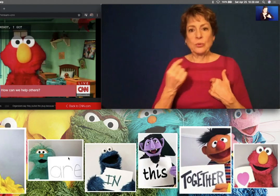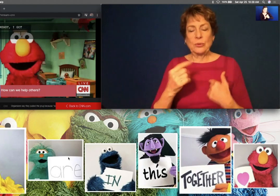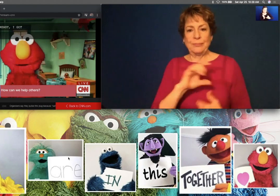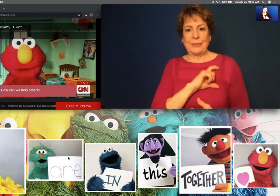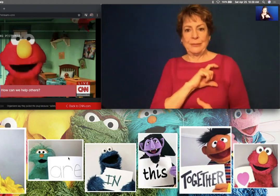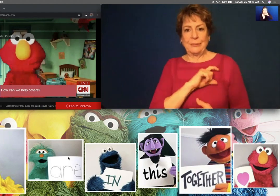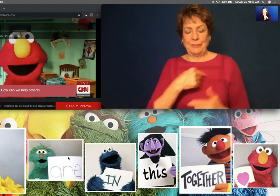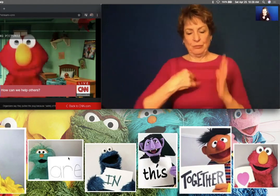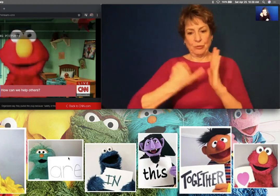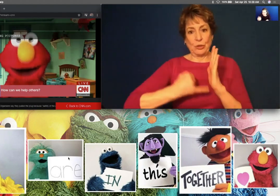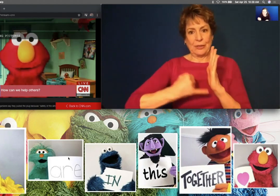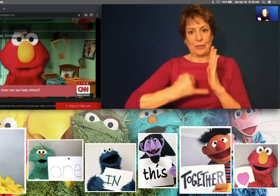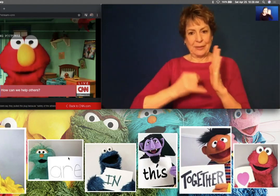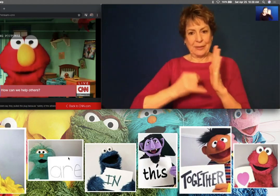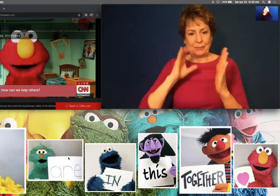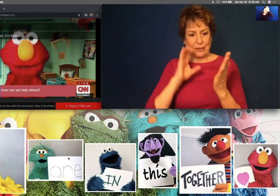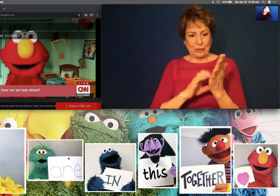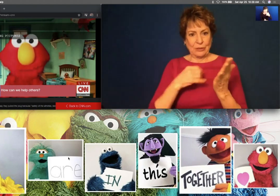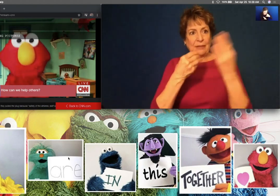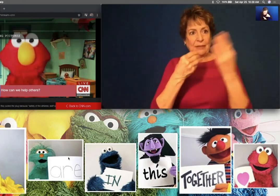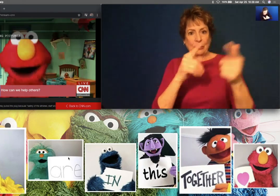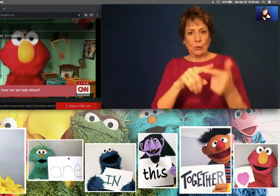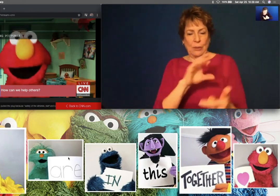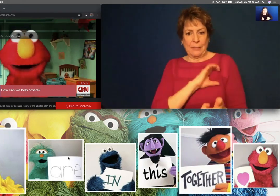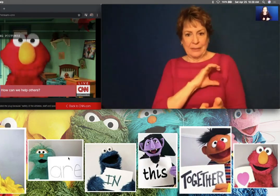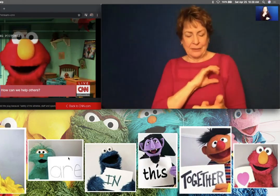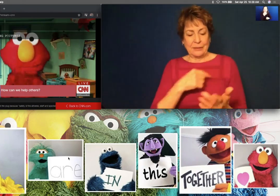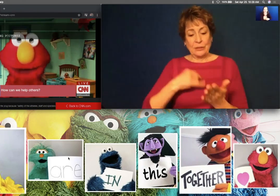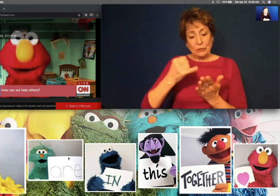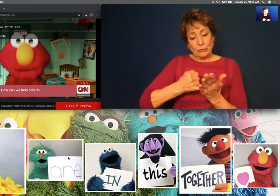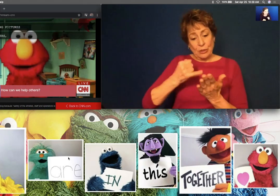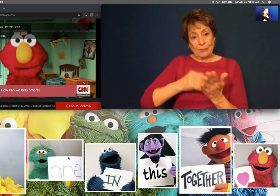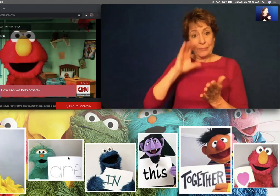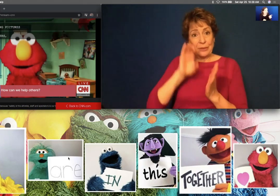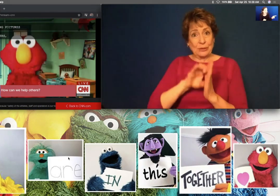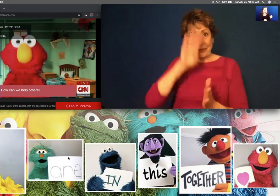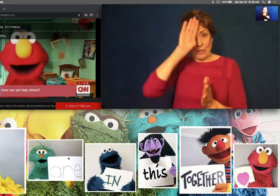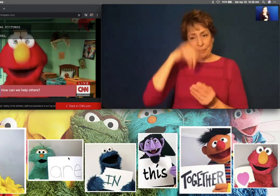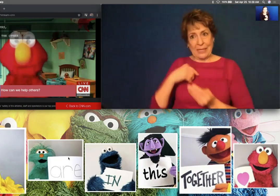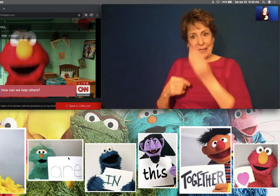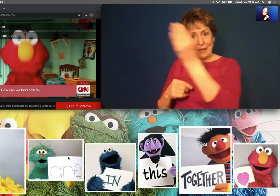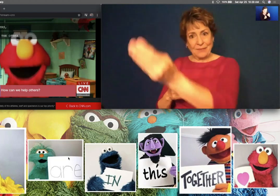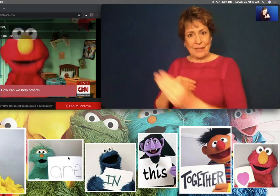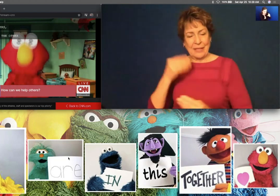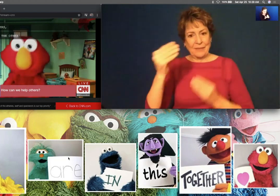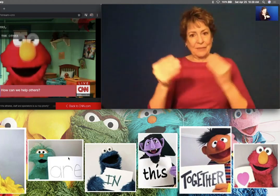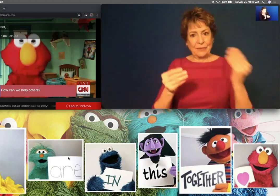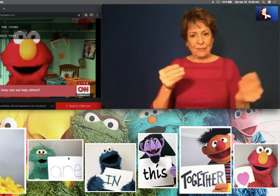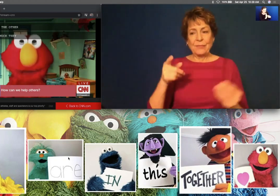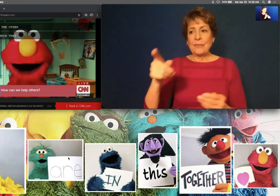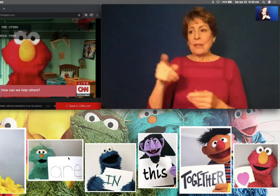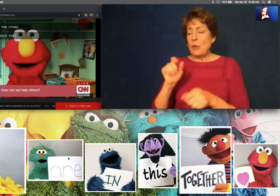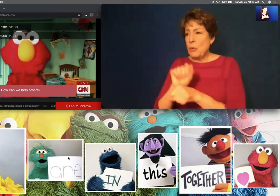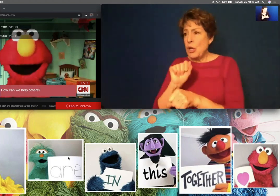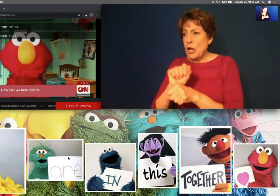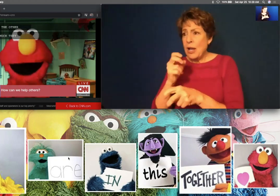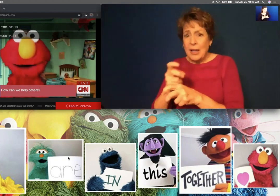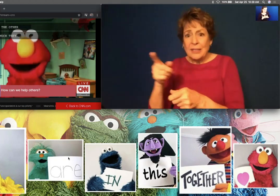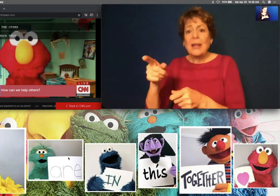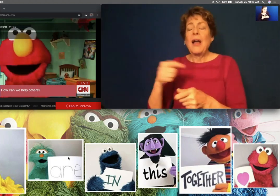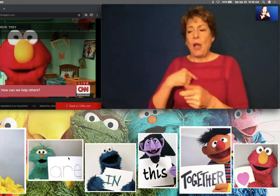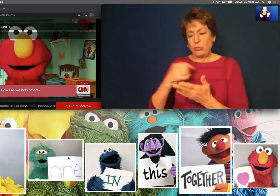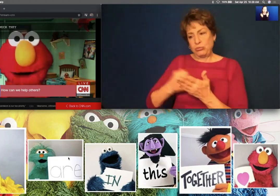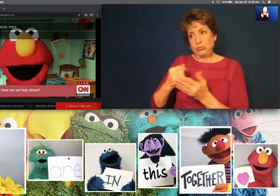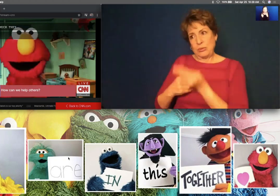drawing pictures for the police officers, firefighters, and all the other workers to show how much they mean to